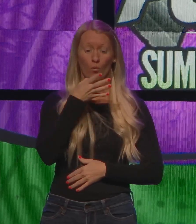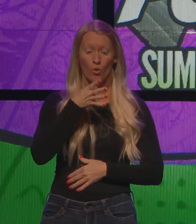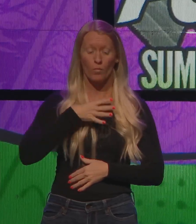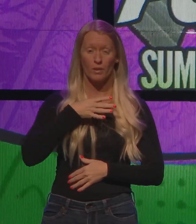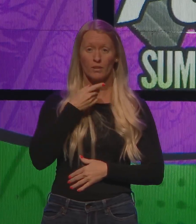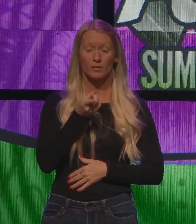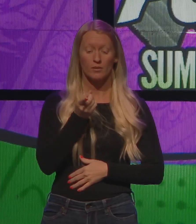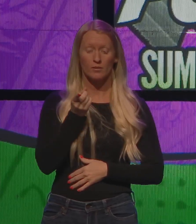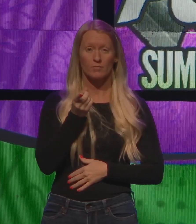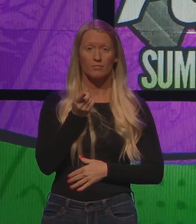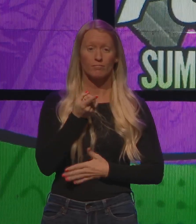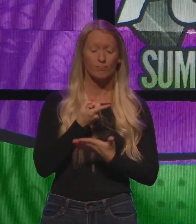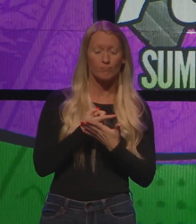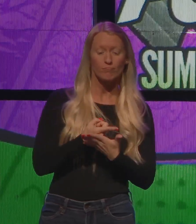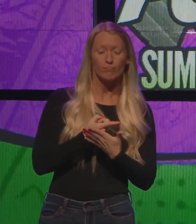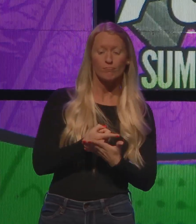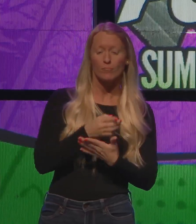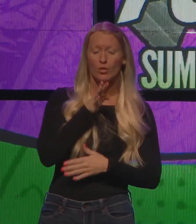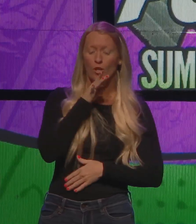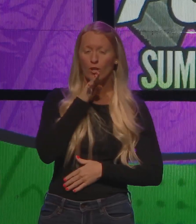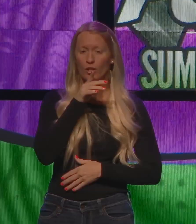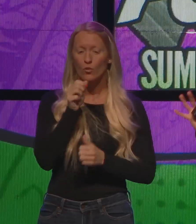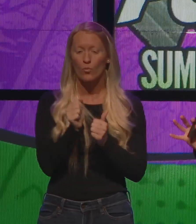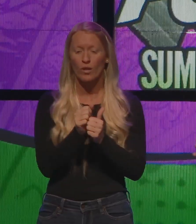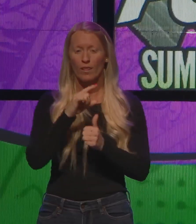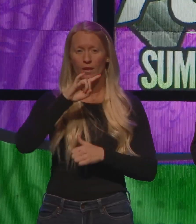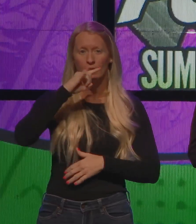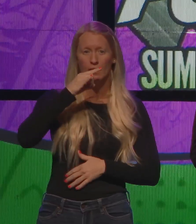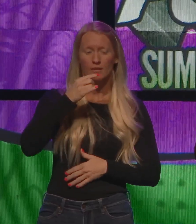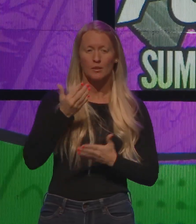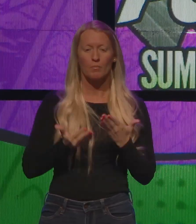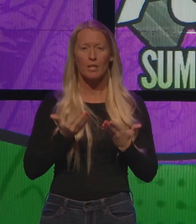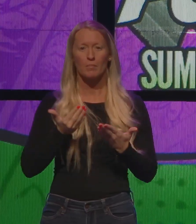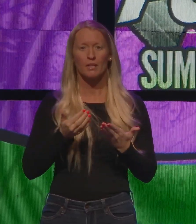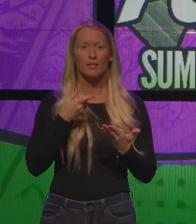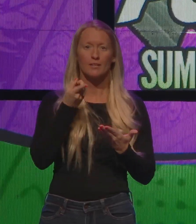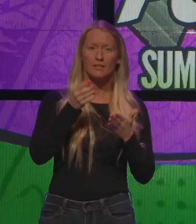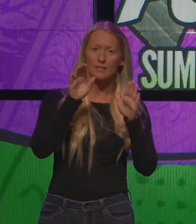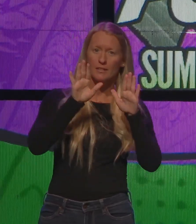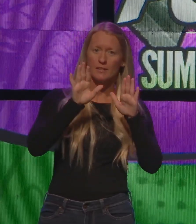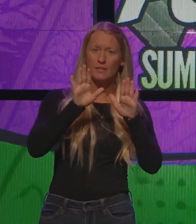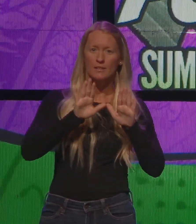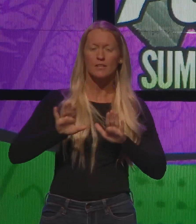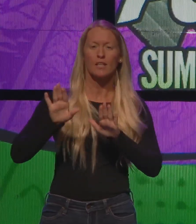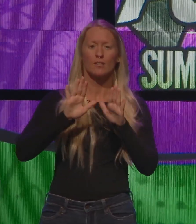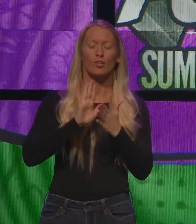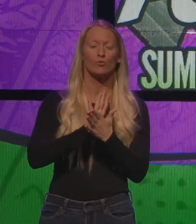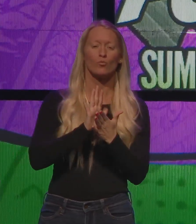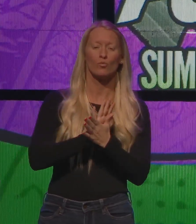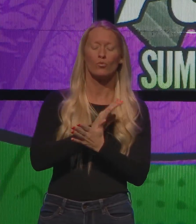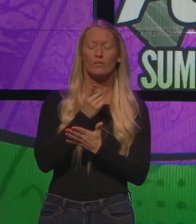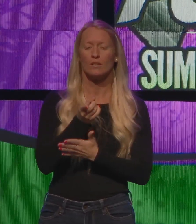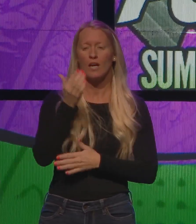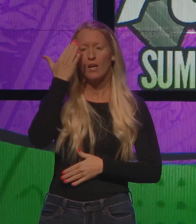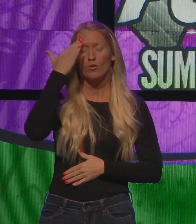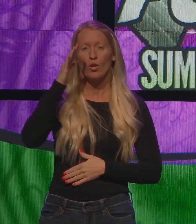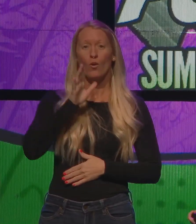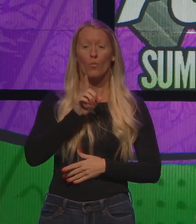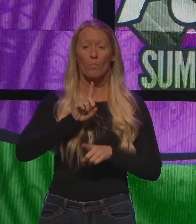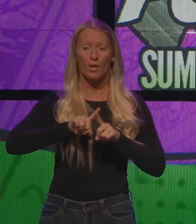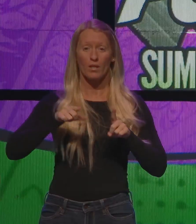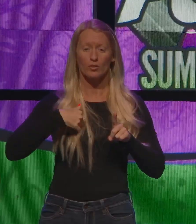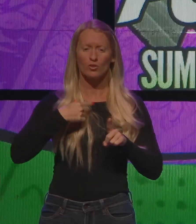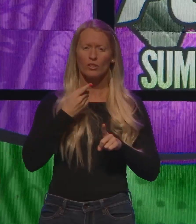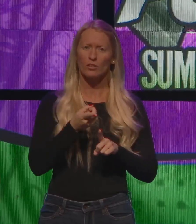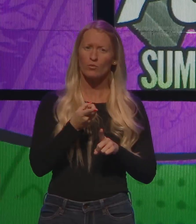kids. I'm assuming it was some Sunday school thing. I don't know the dynamics of it, but she's talking to them and she's just telling them, you deserve